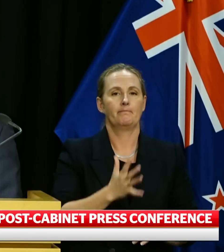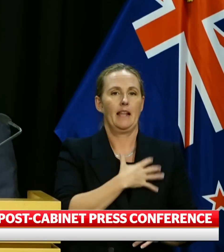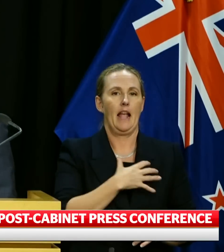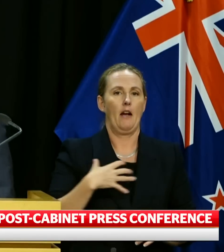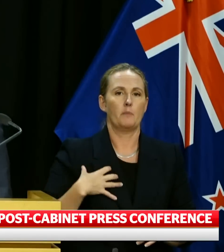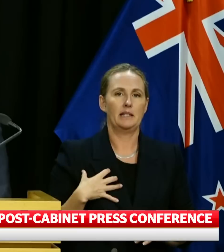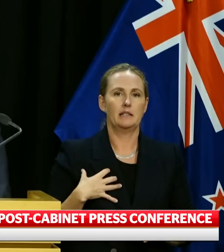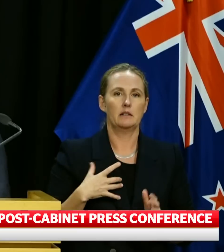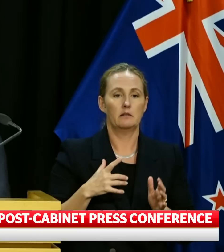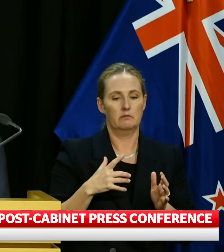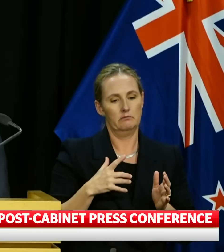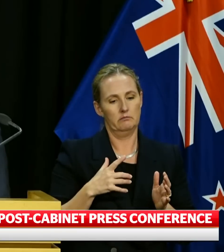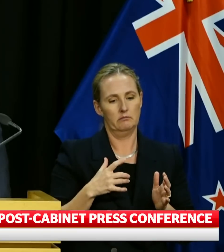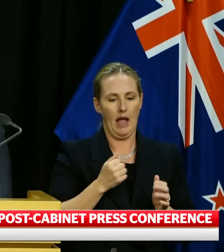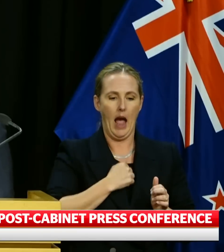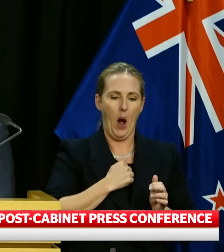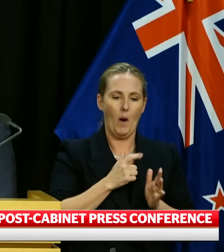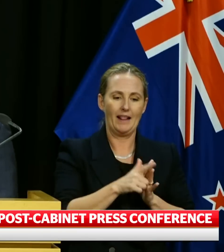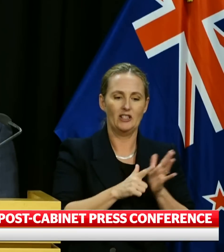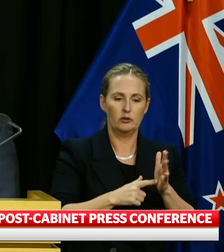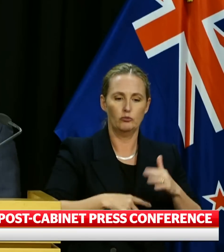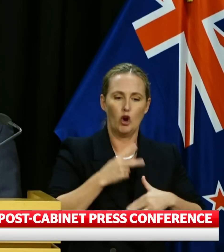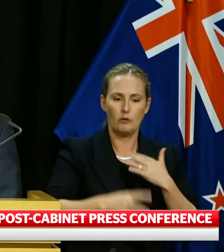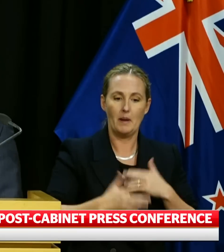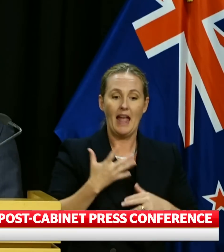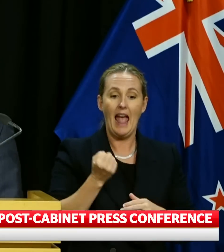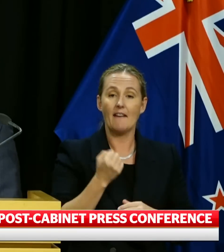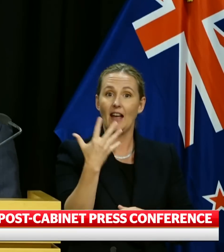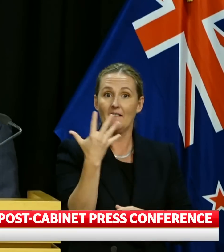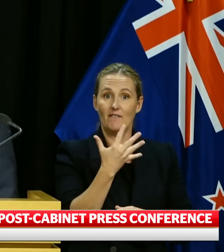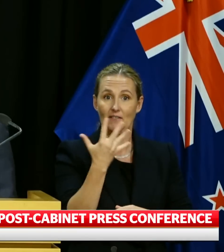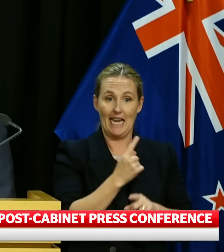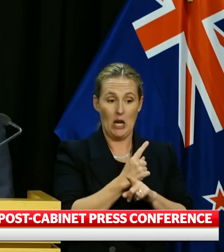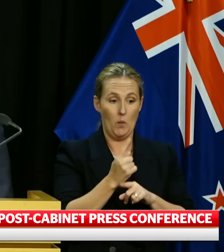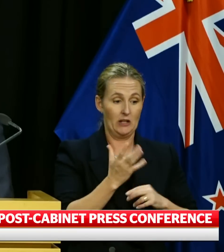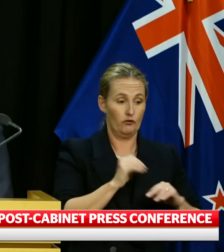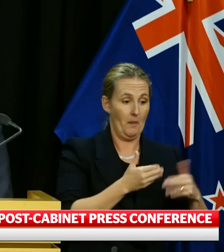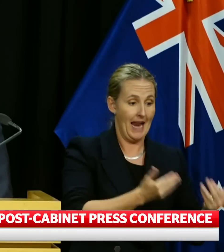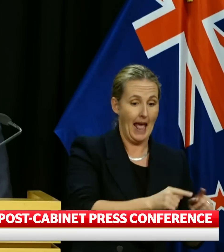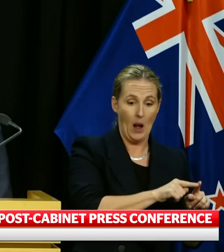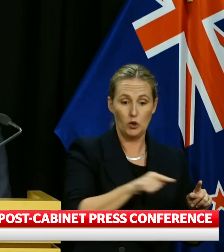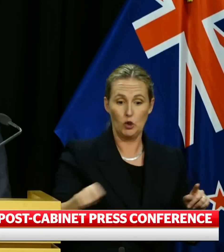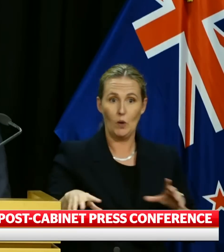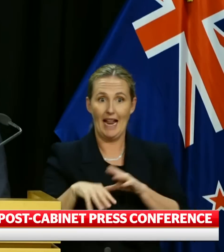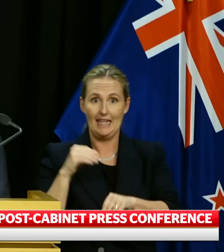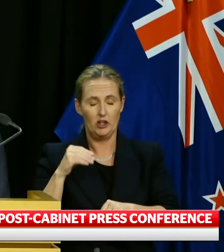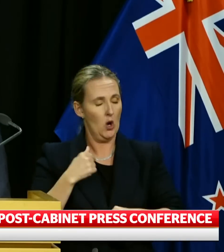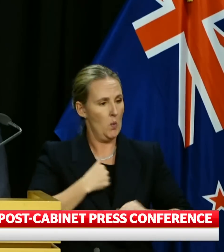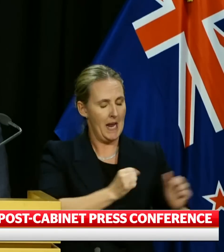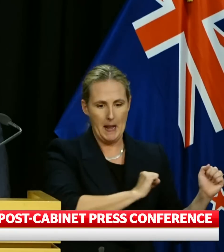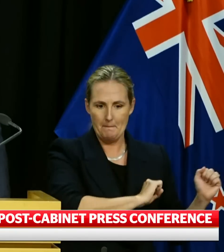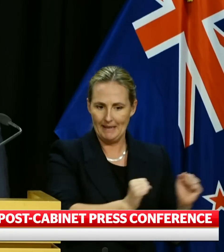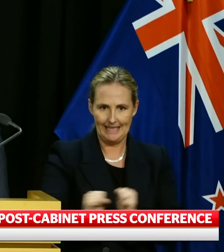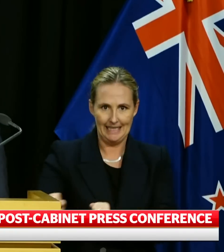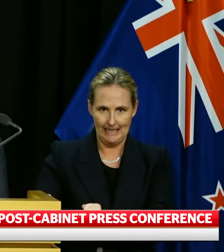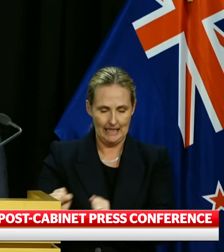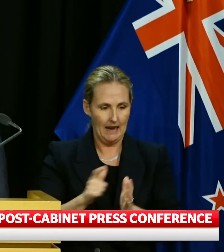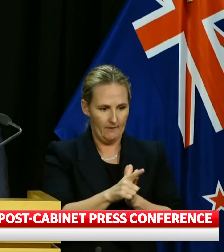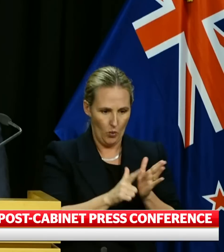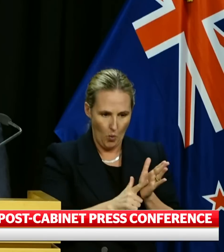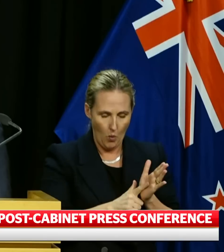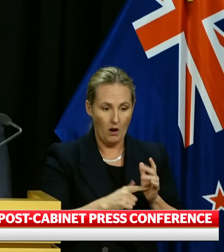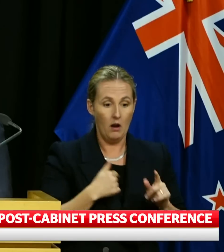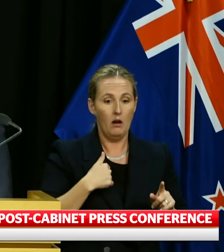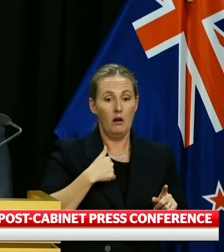legislative program, and I think it's about 15 sitting weeks that we have left between now and the election, is very, very full. It doesn't mean that we'll rule out